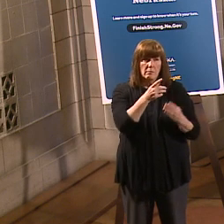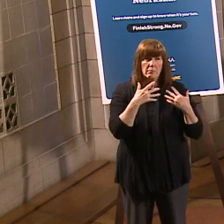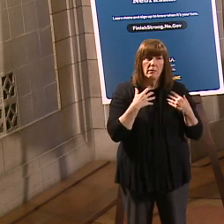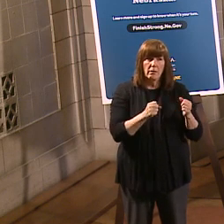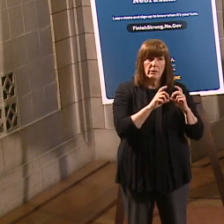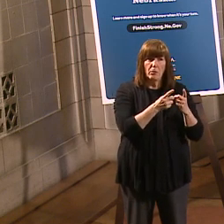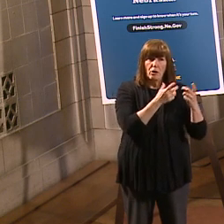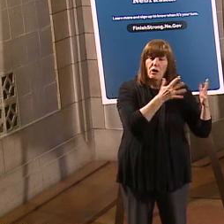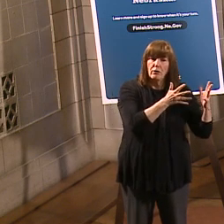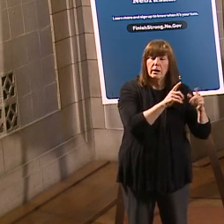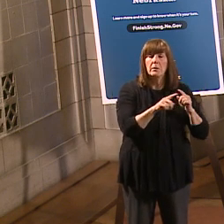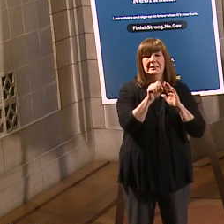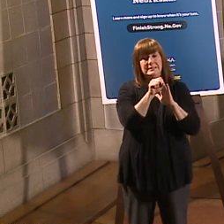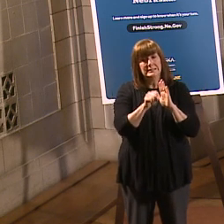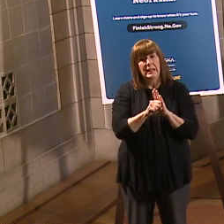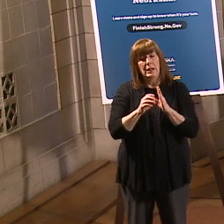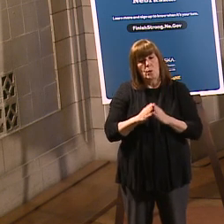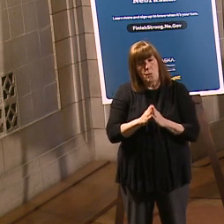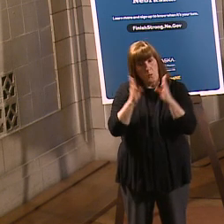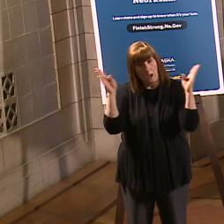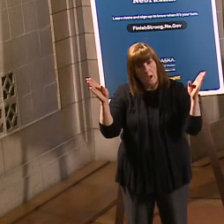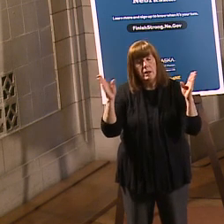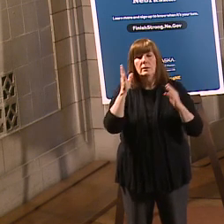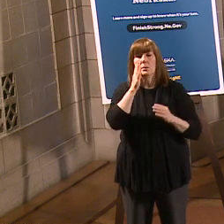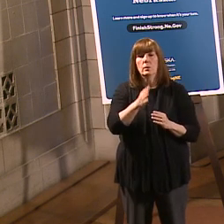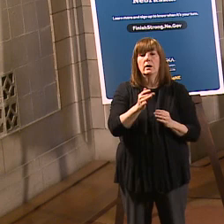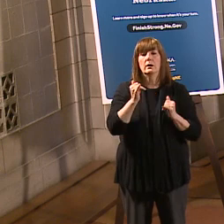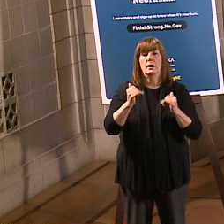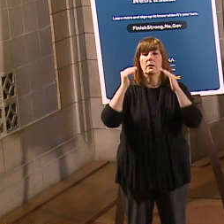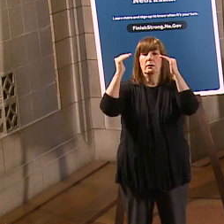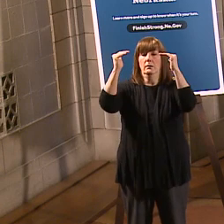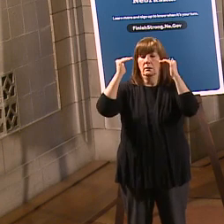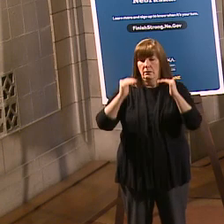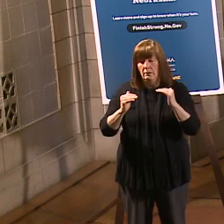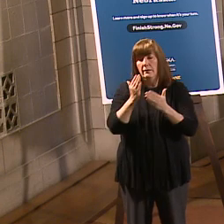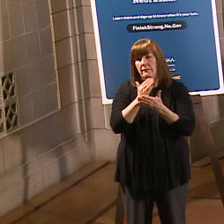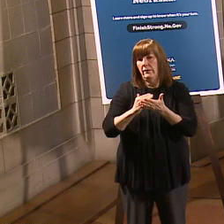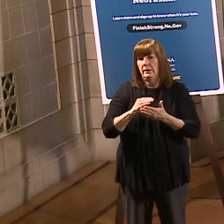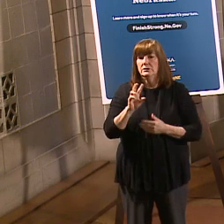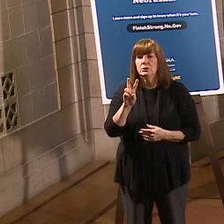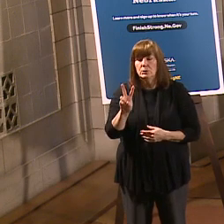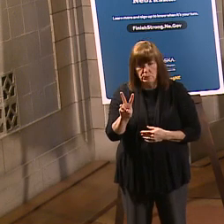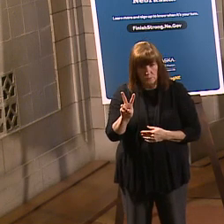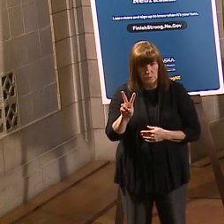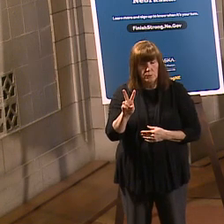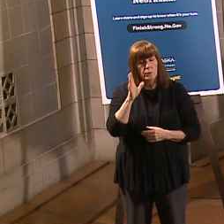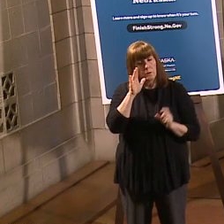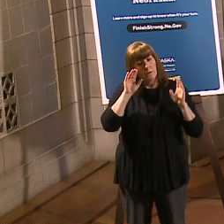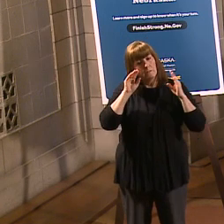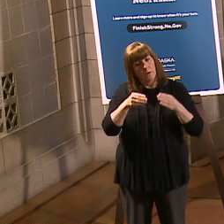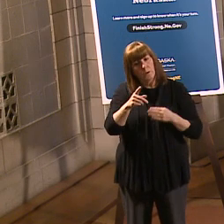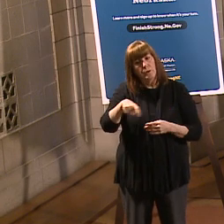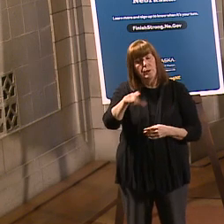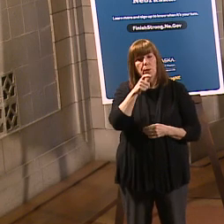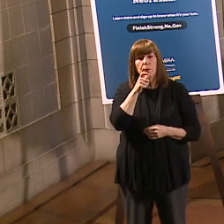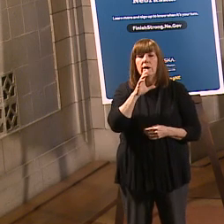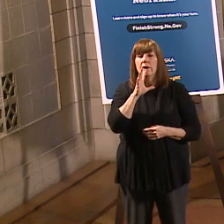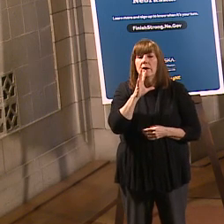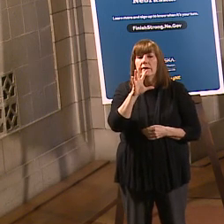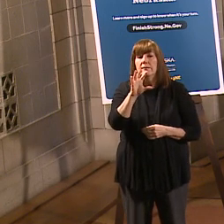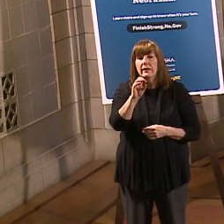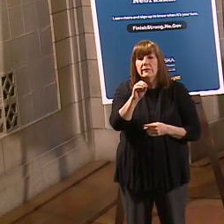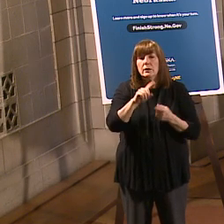there. Statewide, though, we're going to be going to really phase 2, where we're going to be focusing on people who are 50